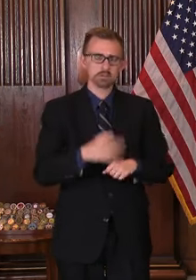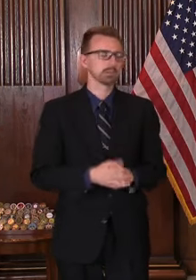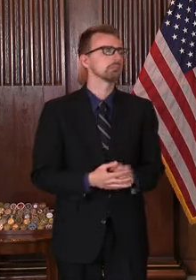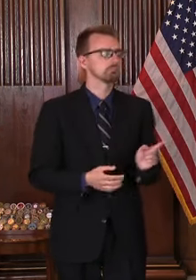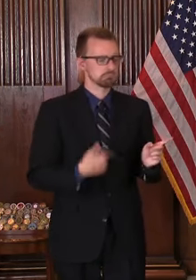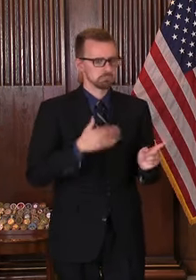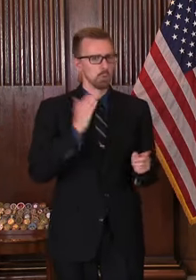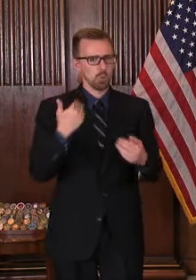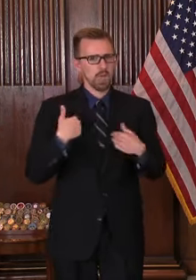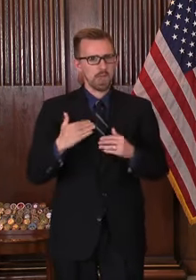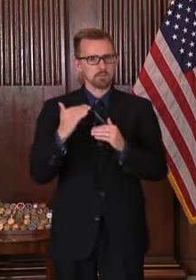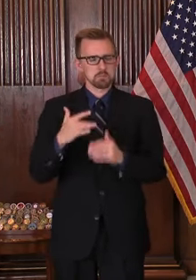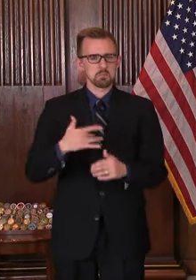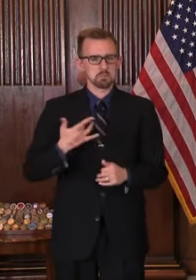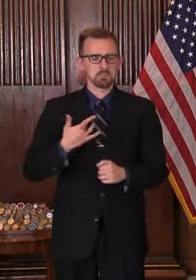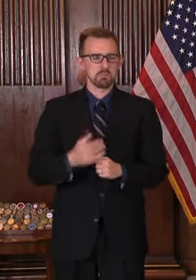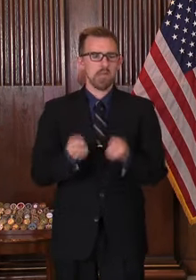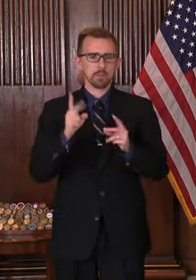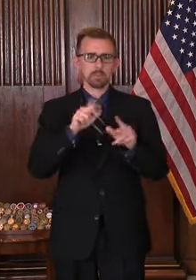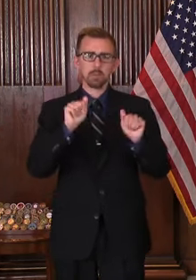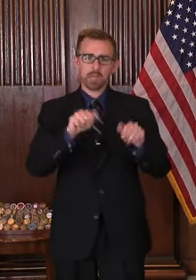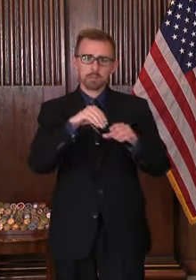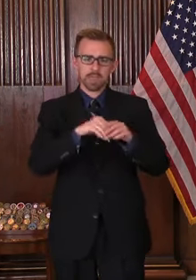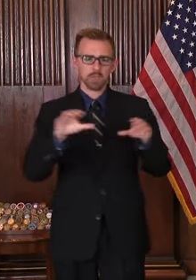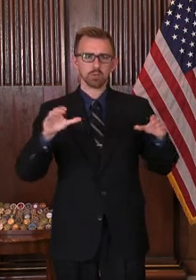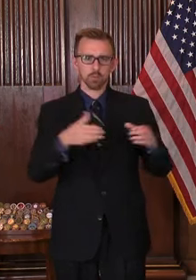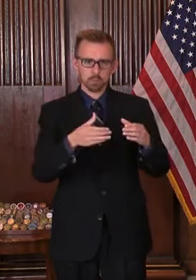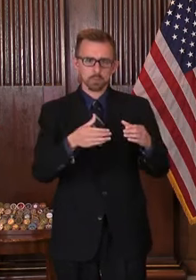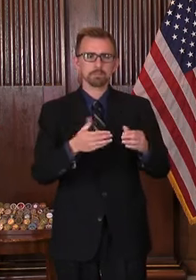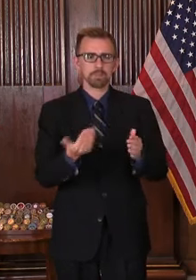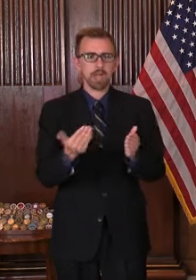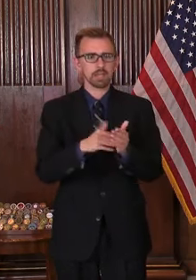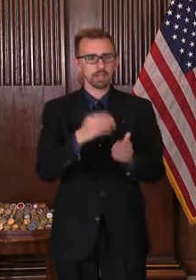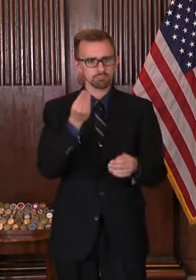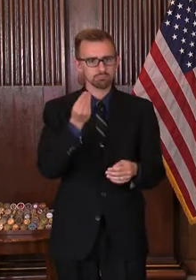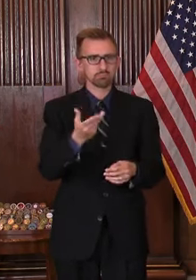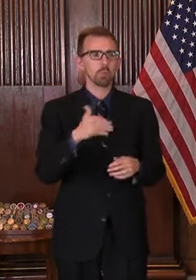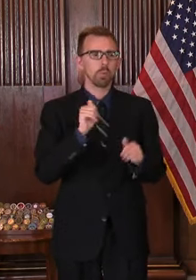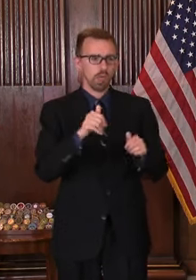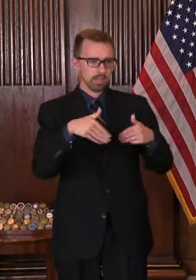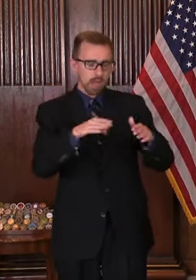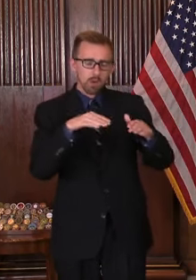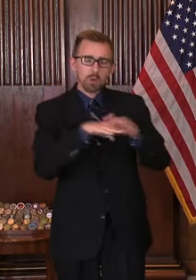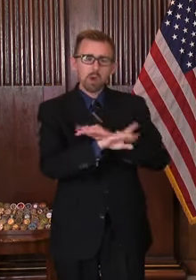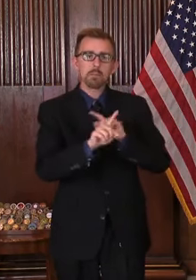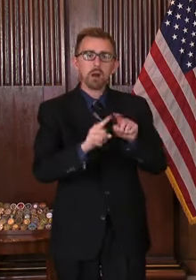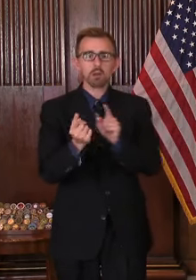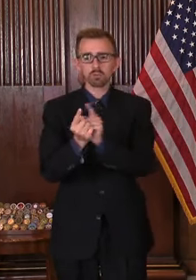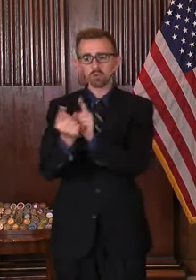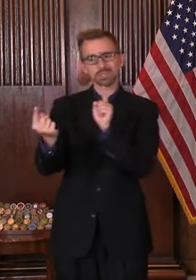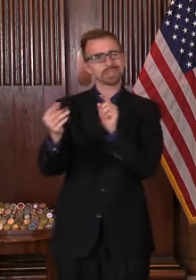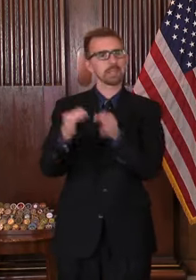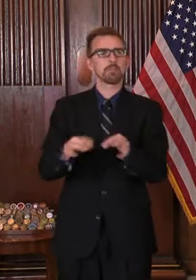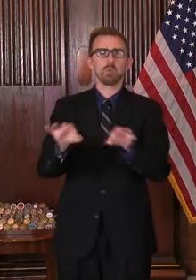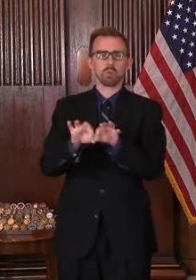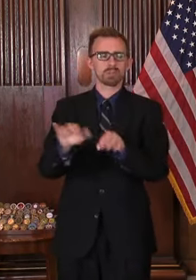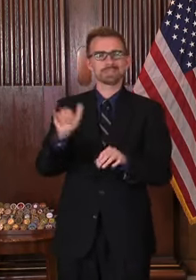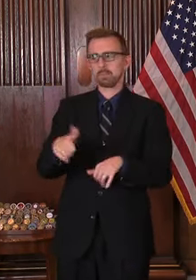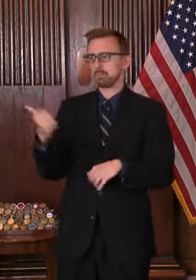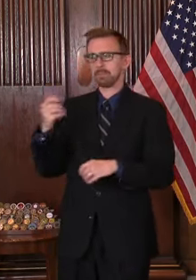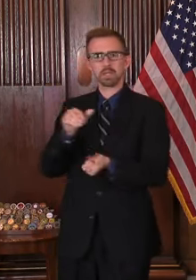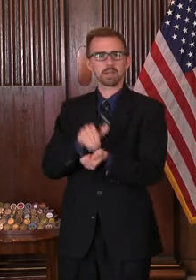will. I think there'll be guidelines for that, how many people can be in groups. Again, we're going to allow people to go there, but social distancing is going to be important, just what you heard the doctor